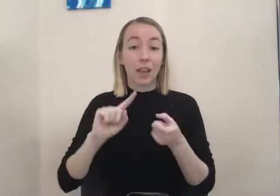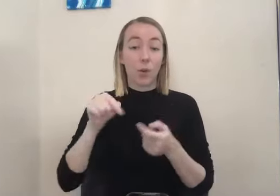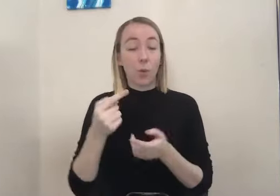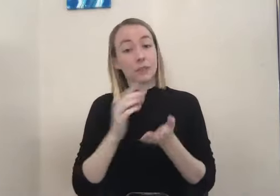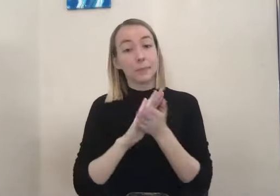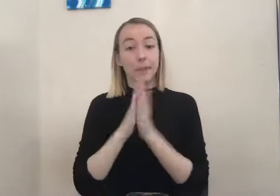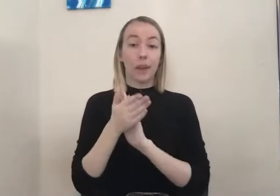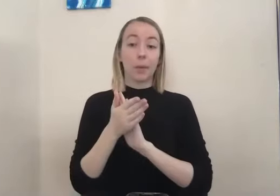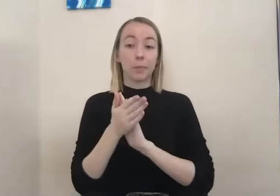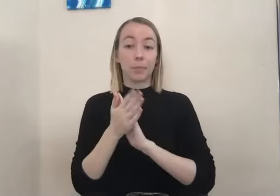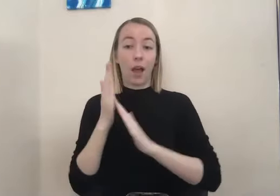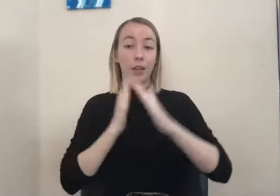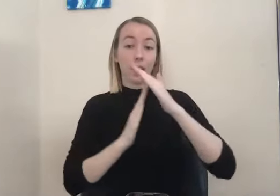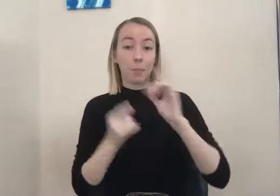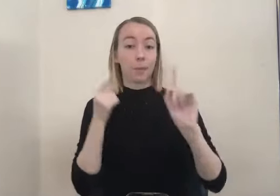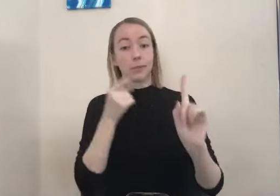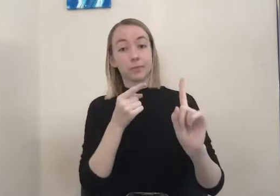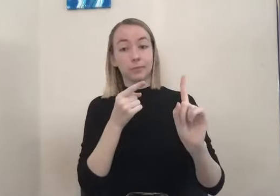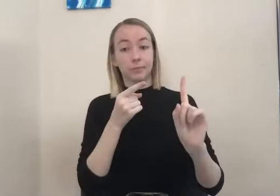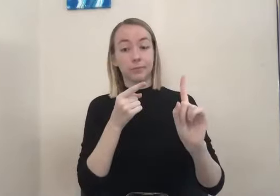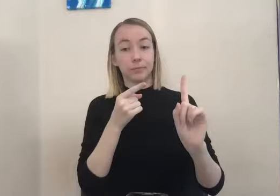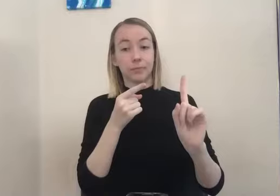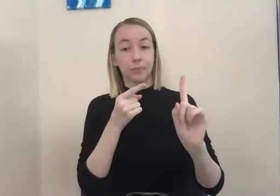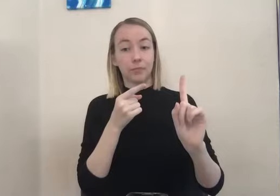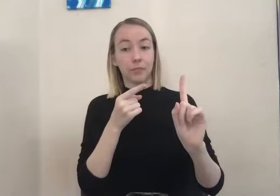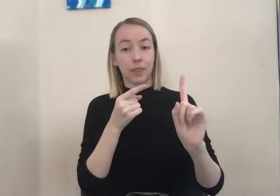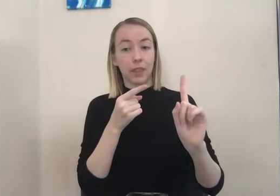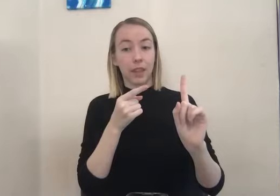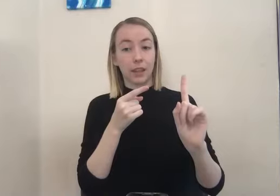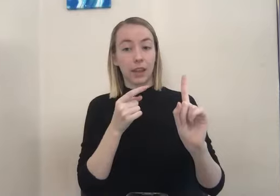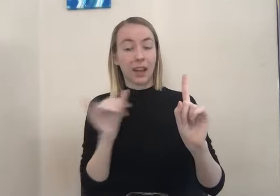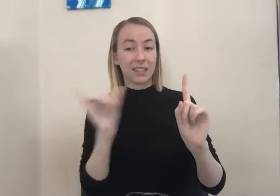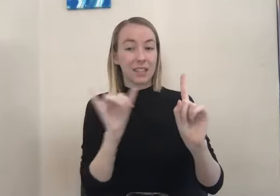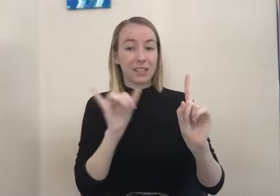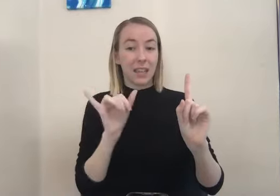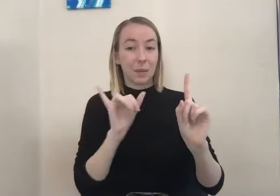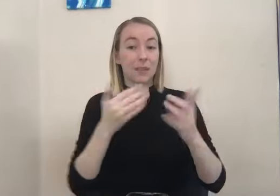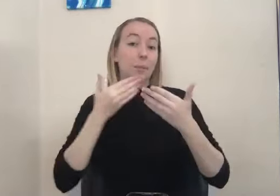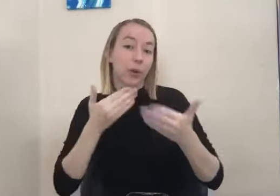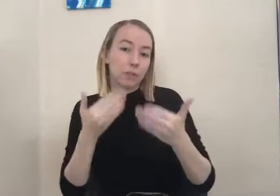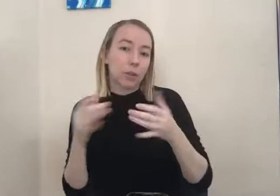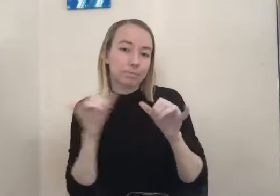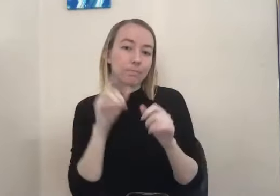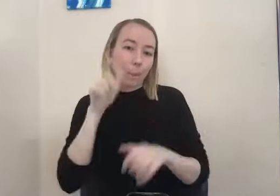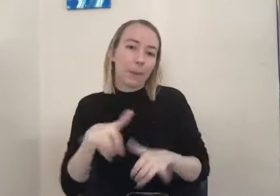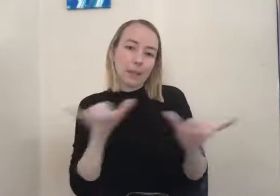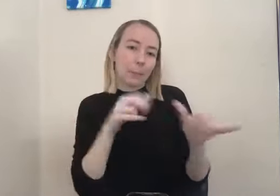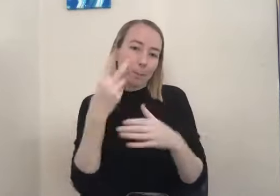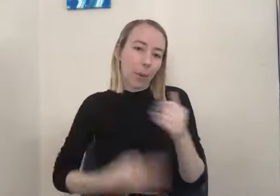to step 7, because I think my time's probably going on. But all I want to say about step 7 is the word humble. Oh my goodness gracious